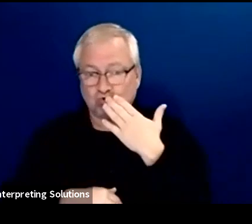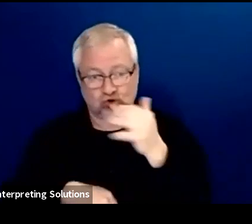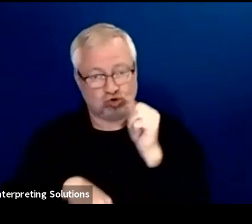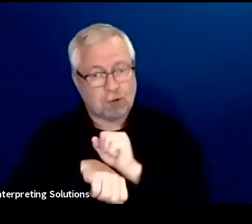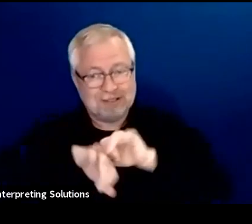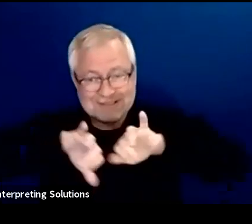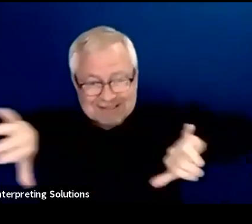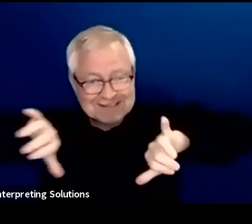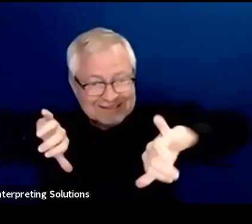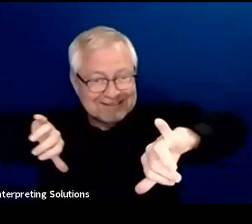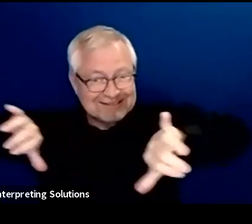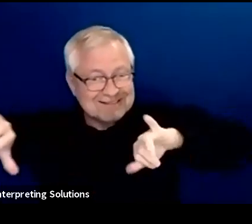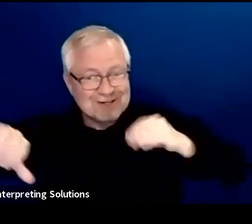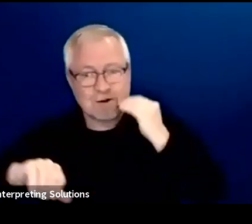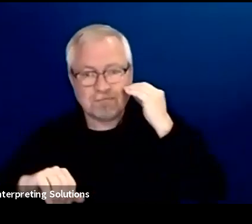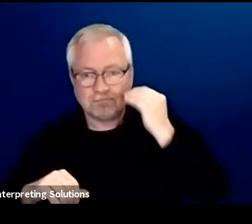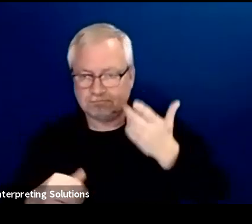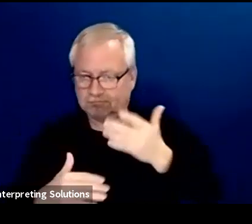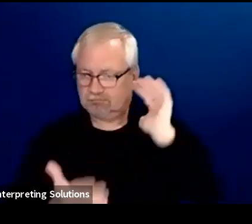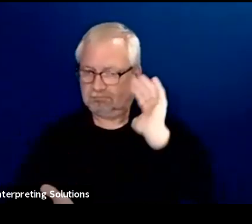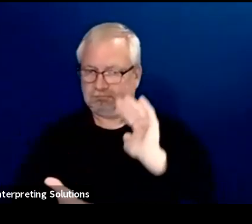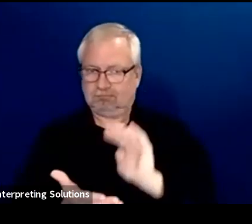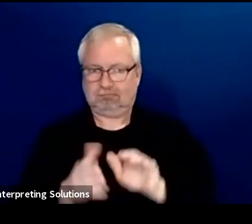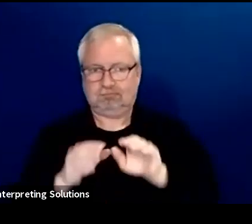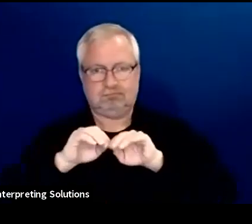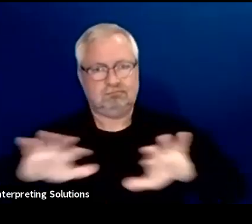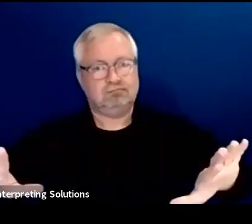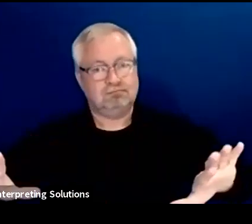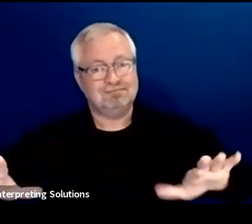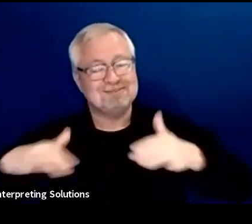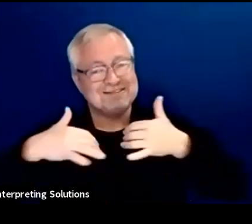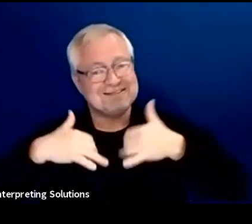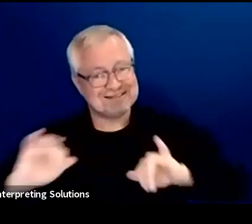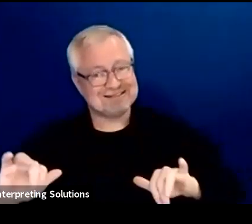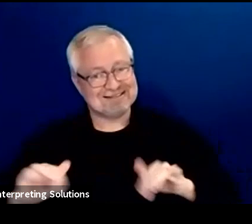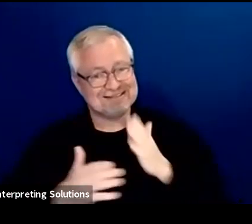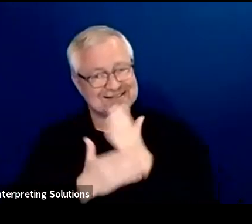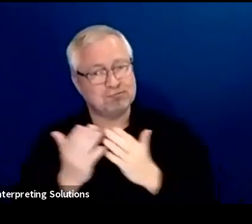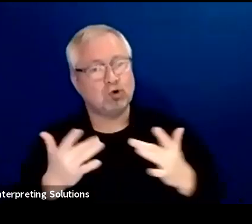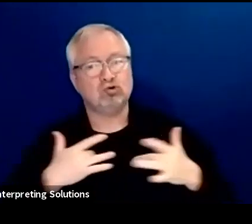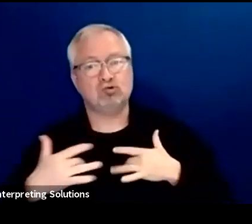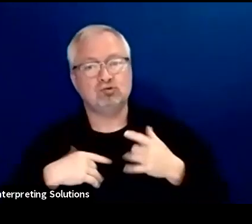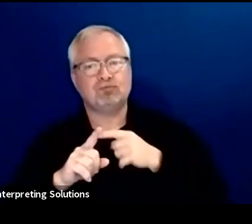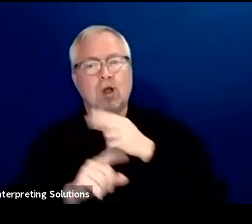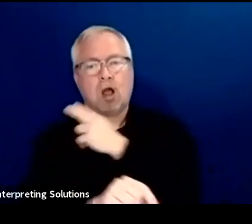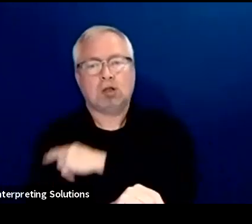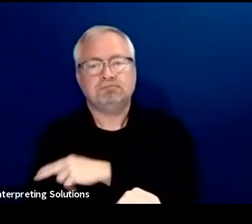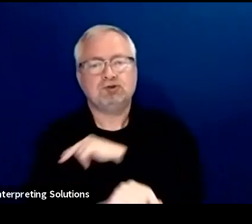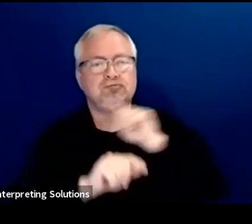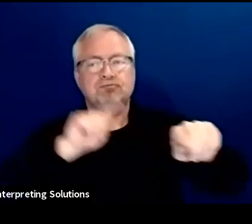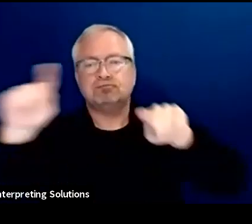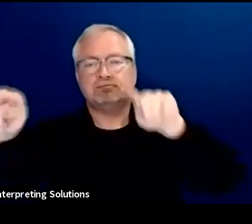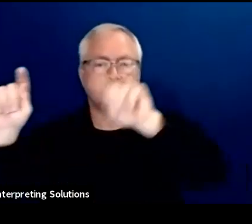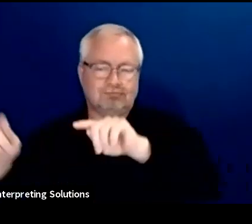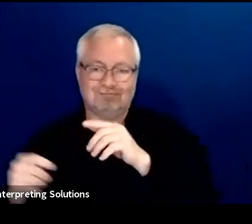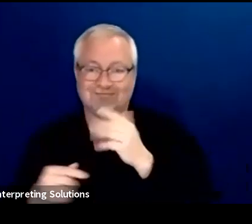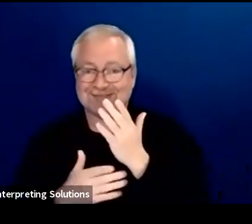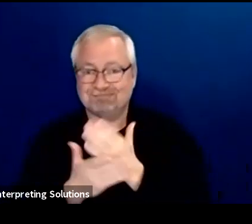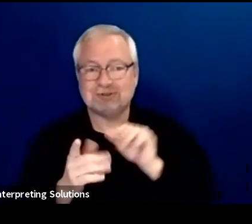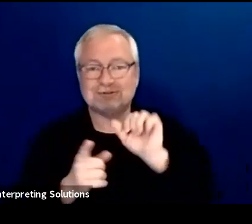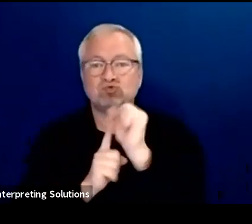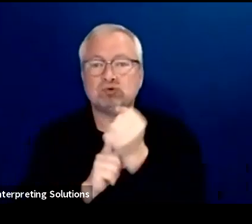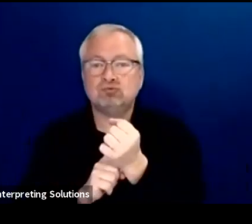COVID-19. We're hearing some concerns, however, from hospitals across the state about situations in which people with other very urgent health